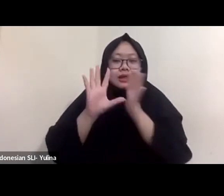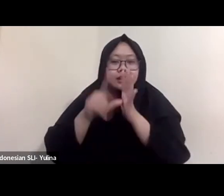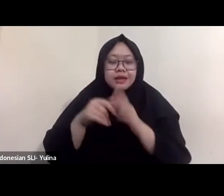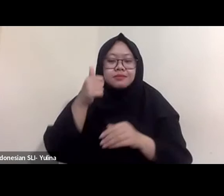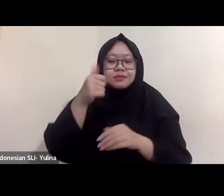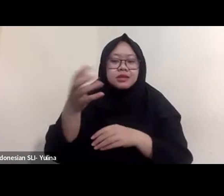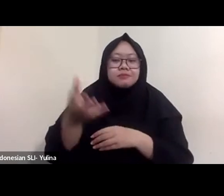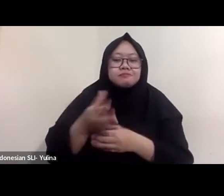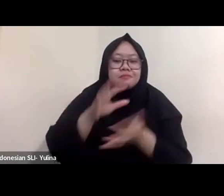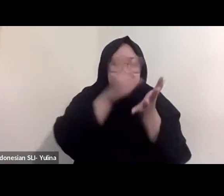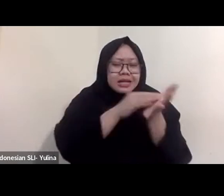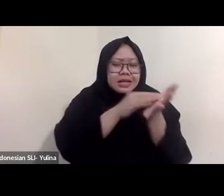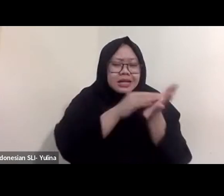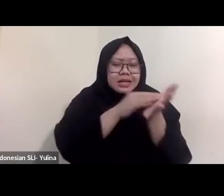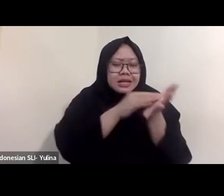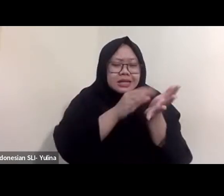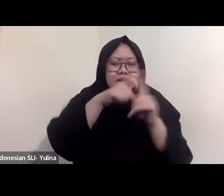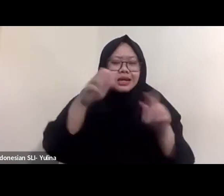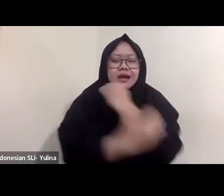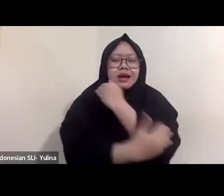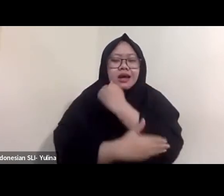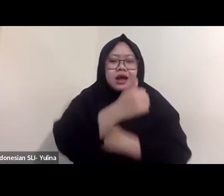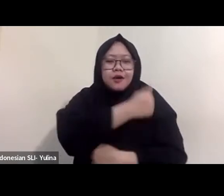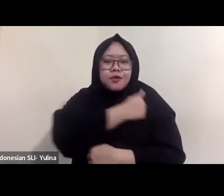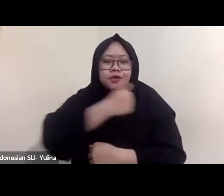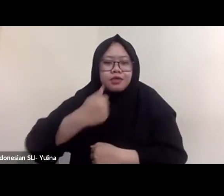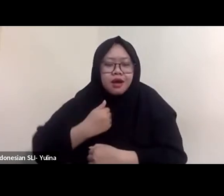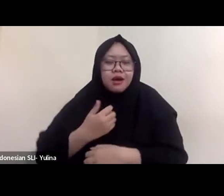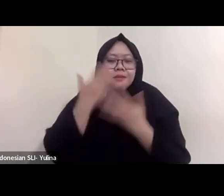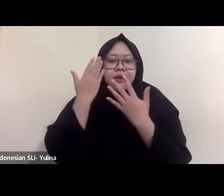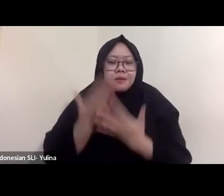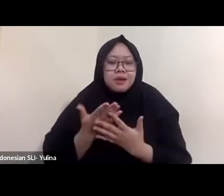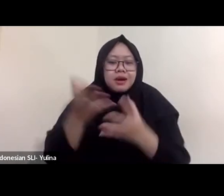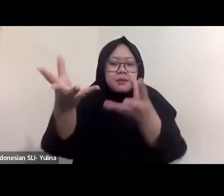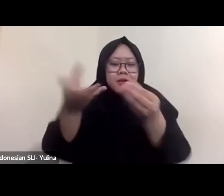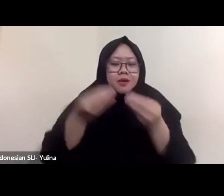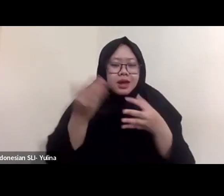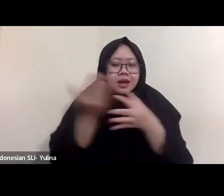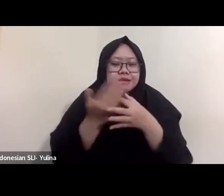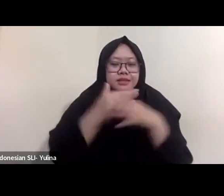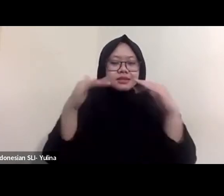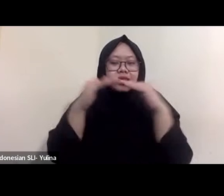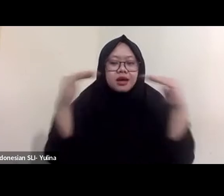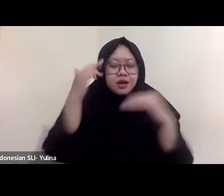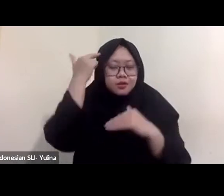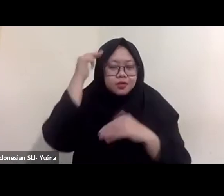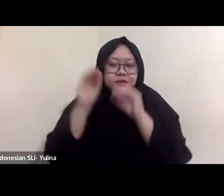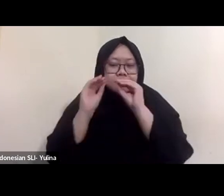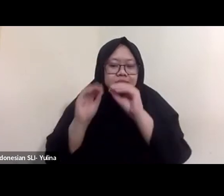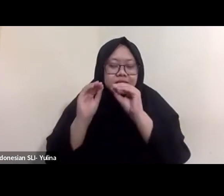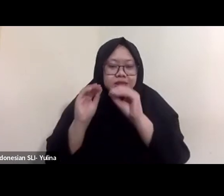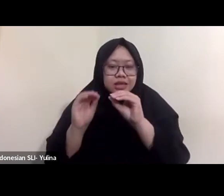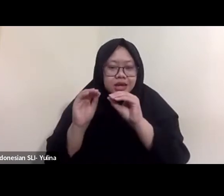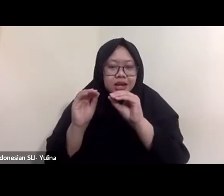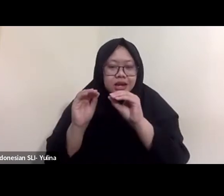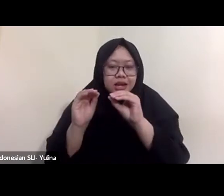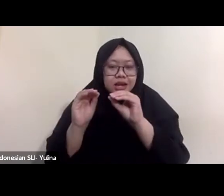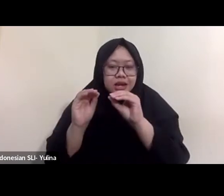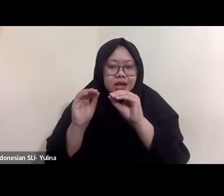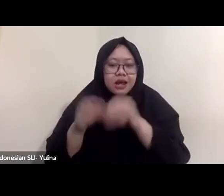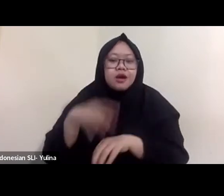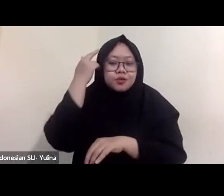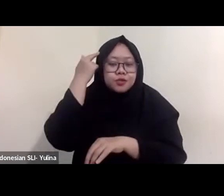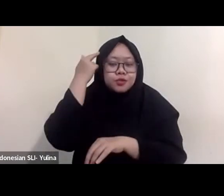access to quality education as part of our efforts to recover together and recover stronger. We believe that with the spirit of